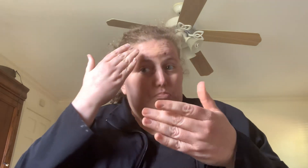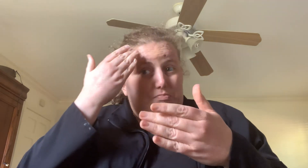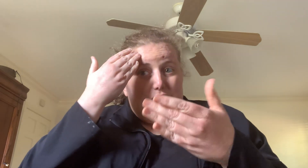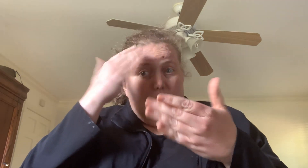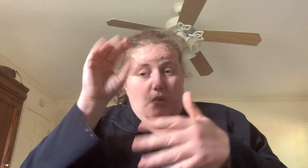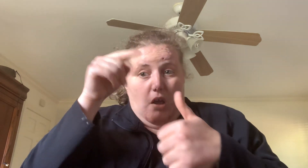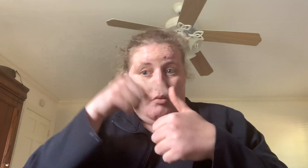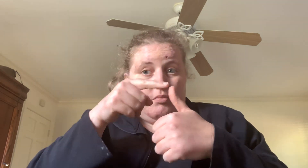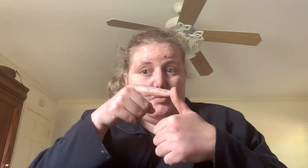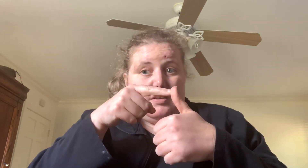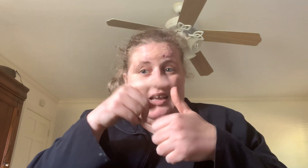now step 2,